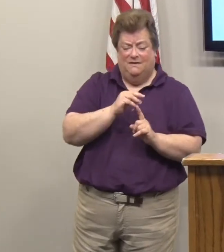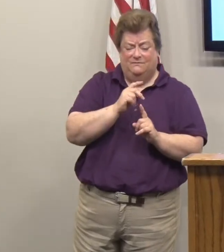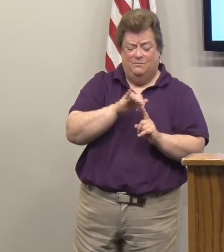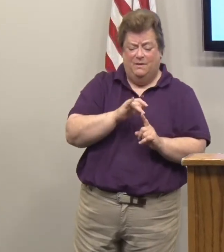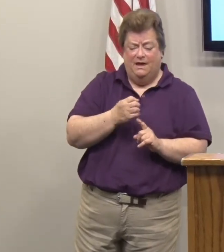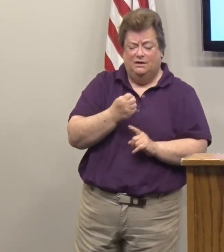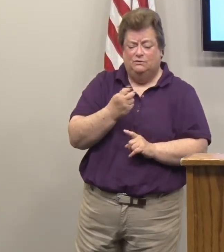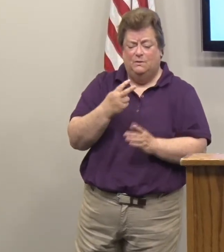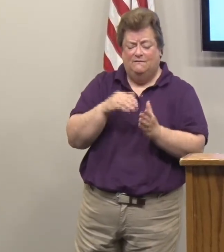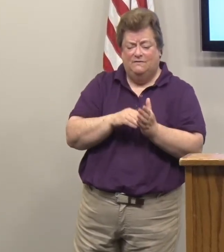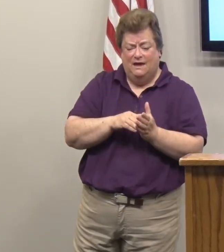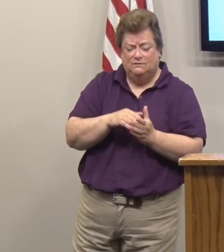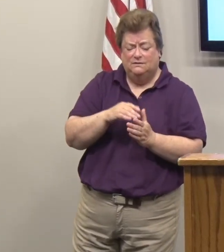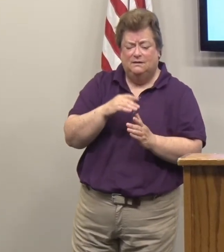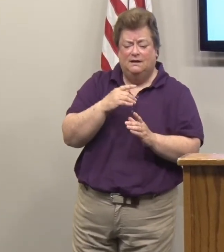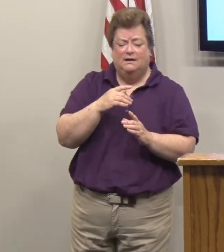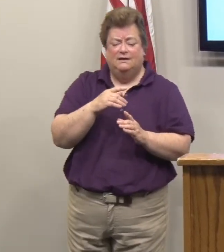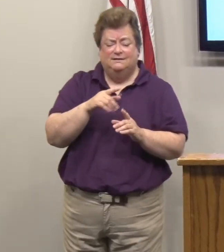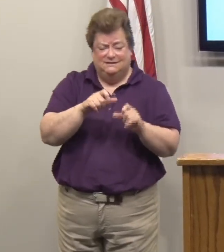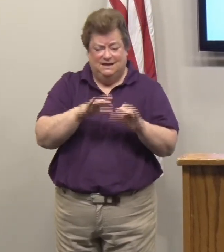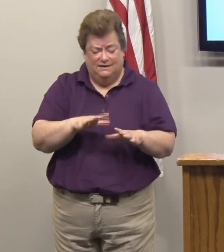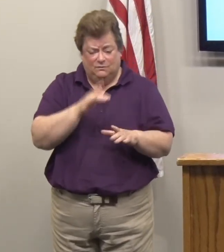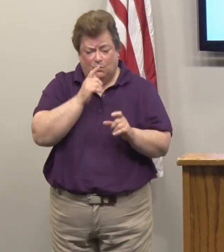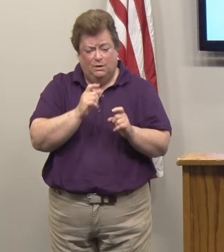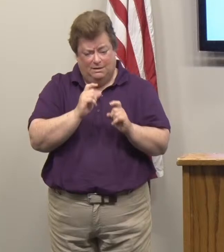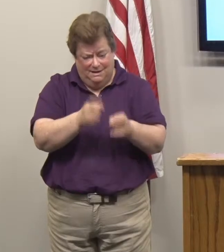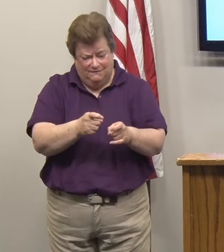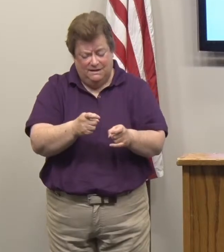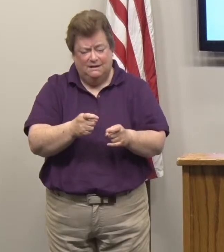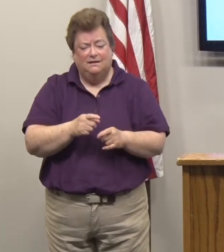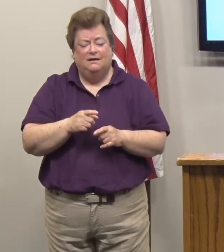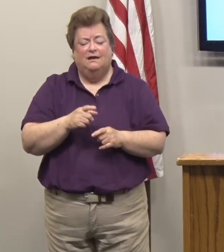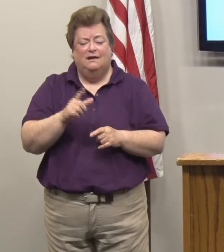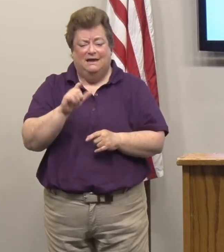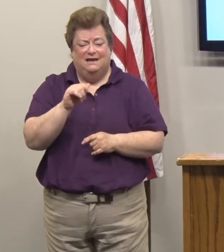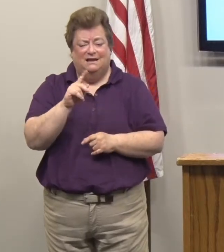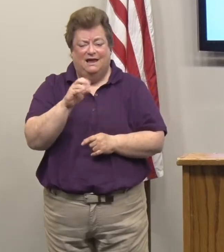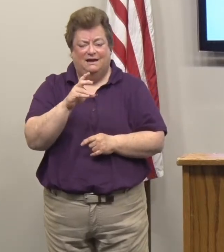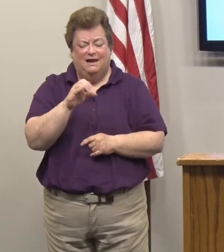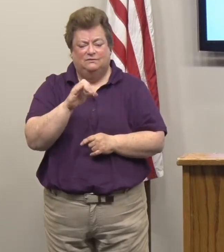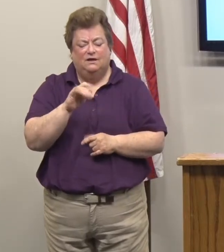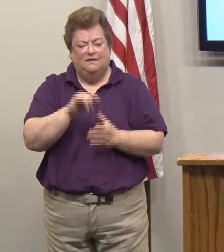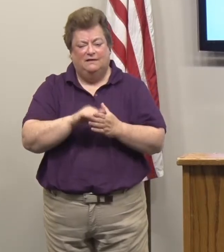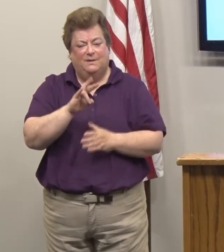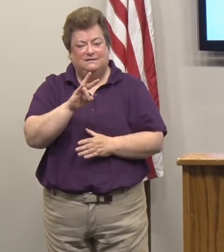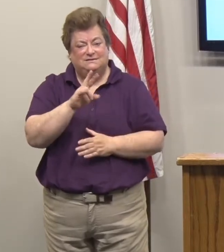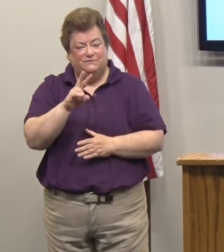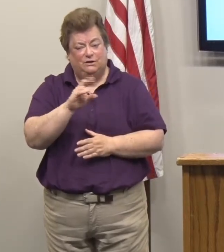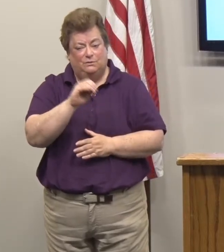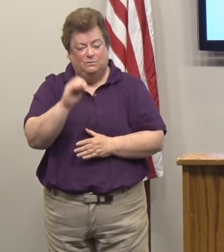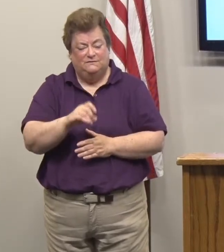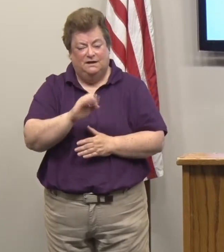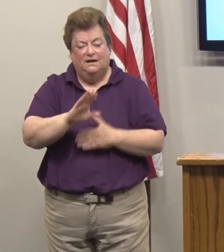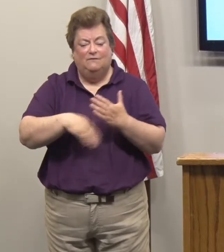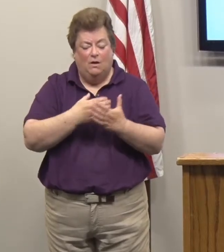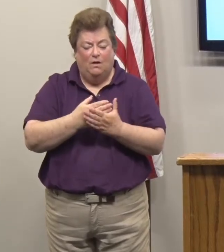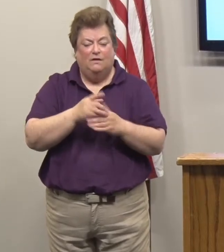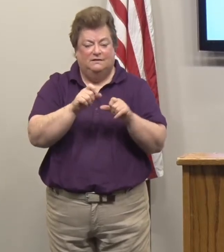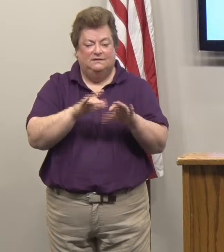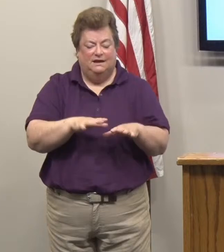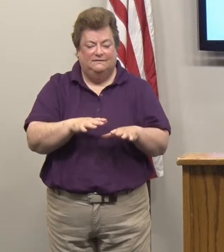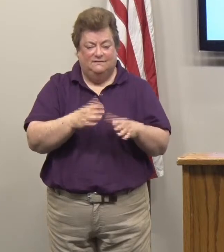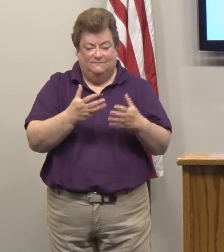1,585 tests. The most it has completed in a week's time since they've been in Lancaster County. For